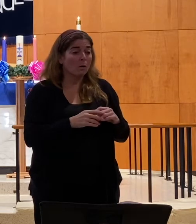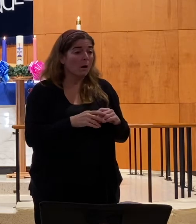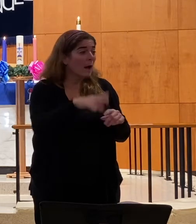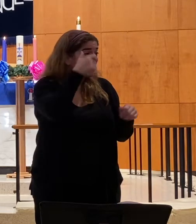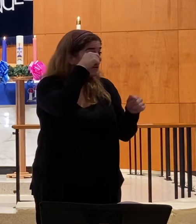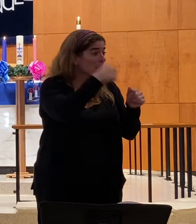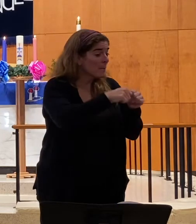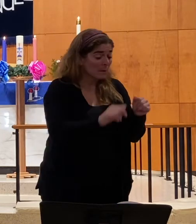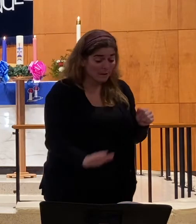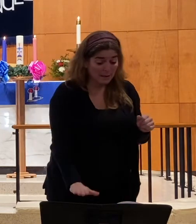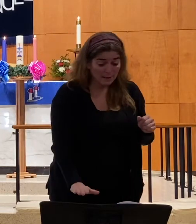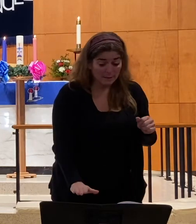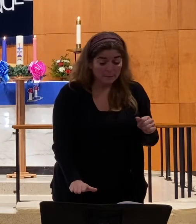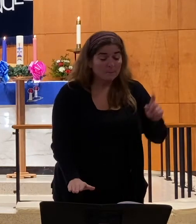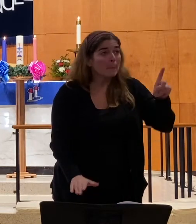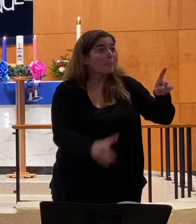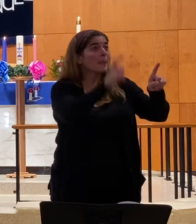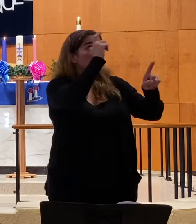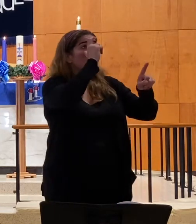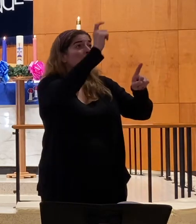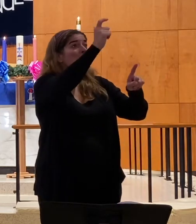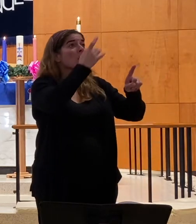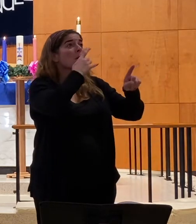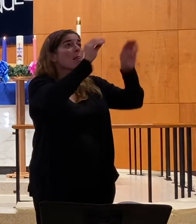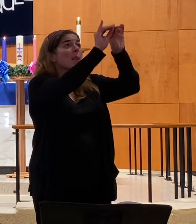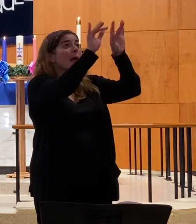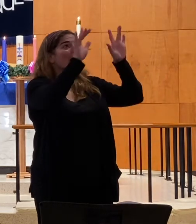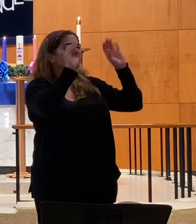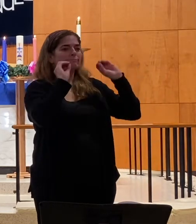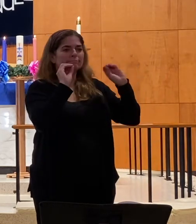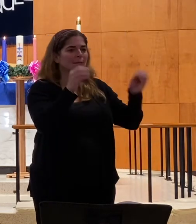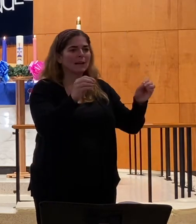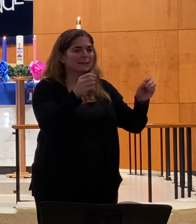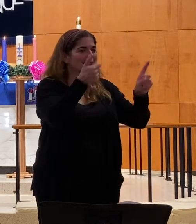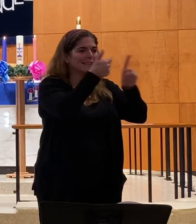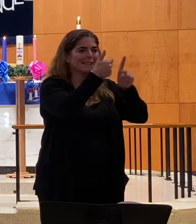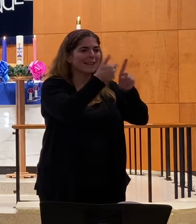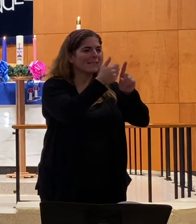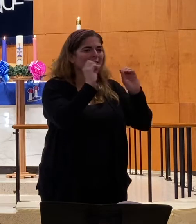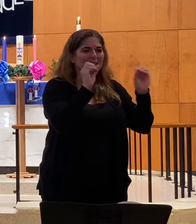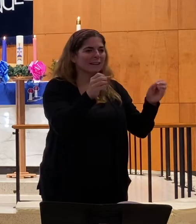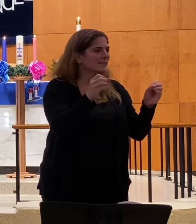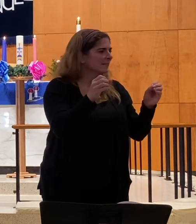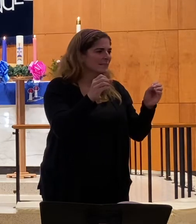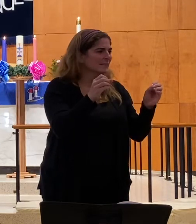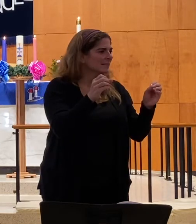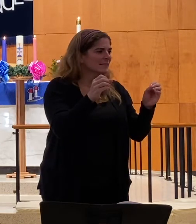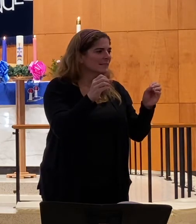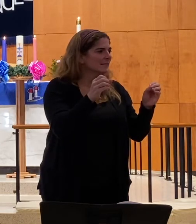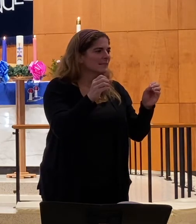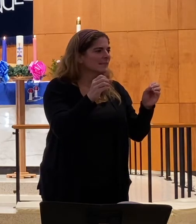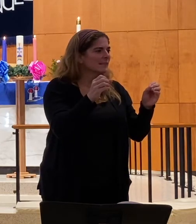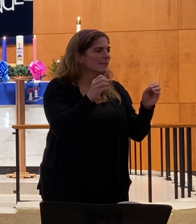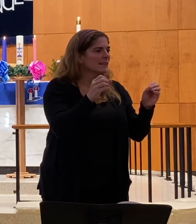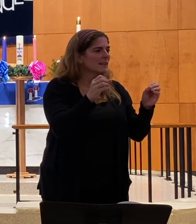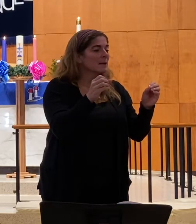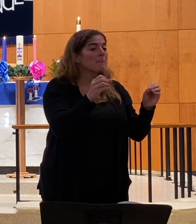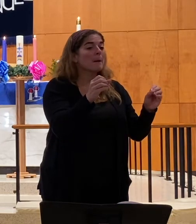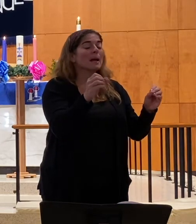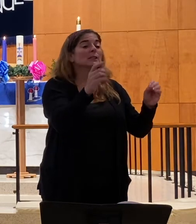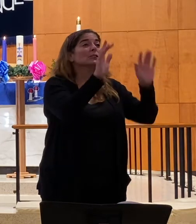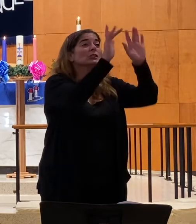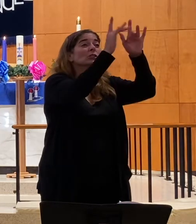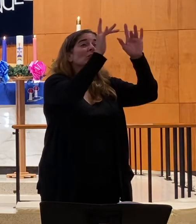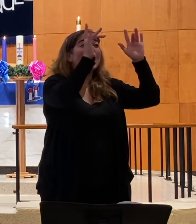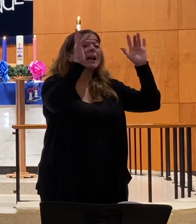that the moon doesn't give off any light by itself, but rather it appears to